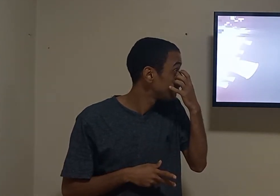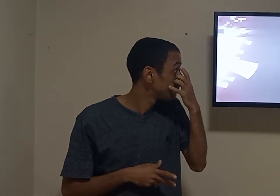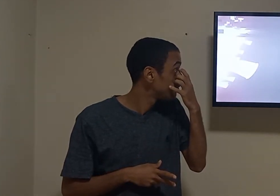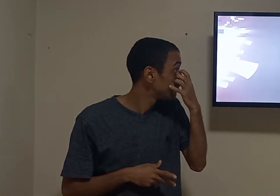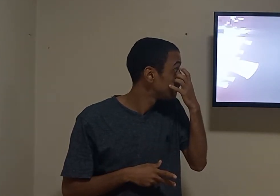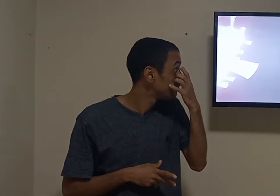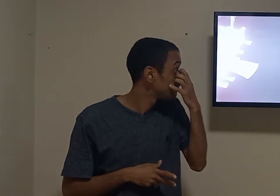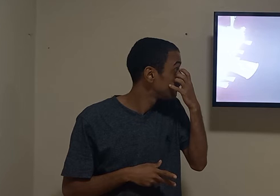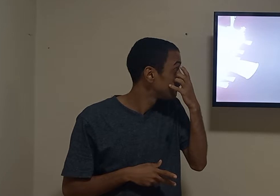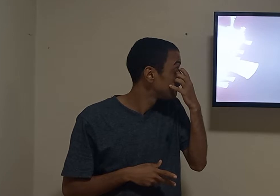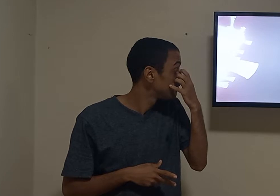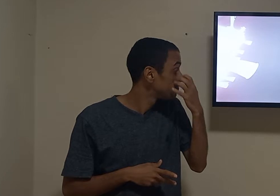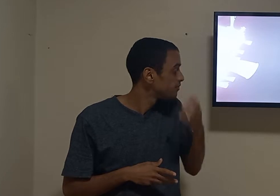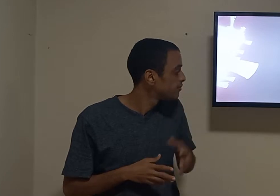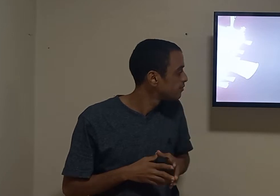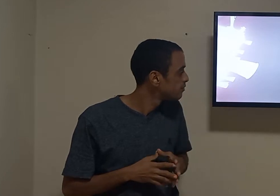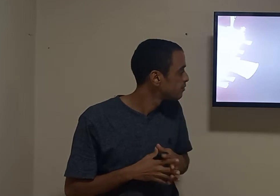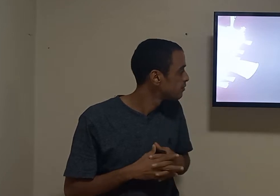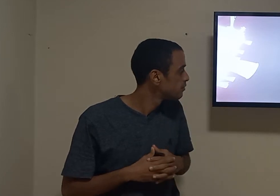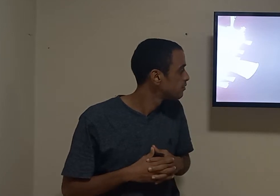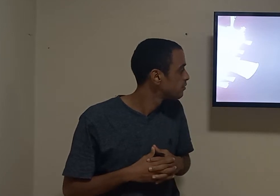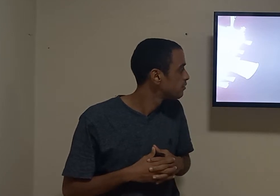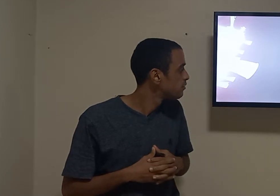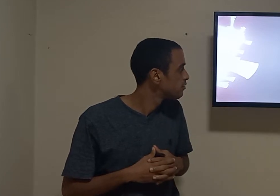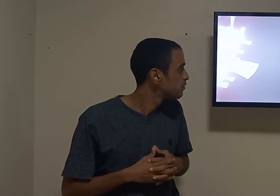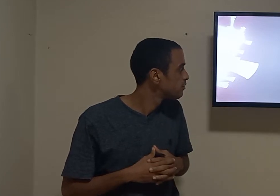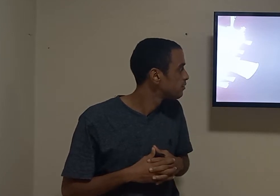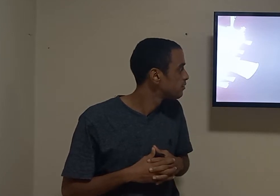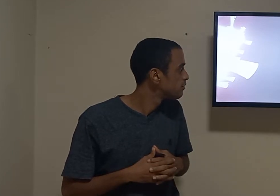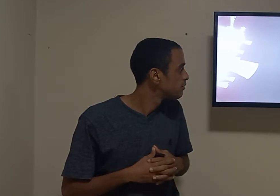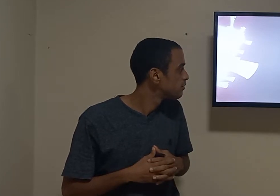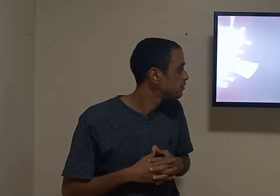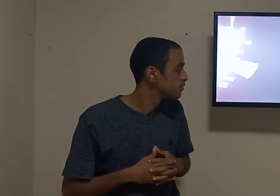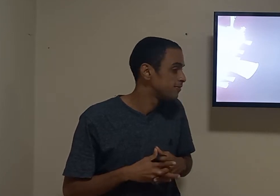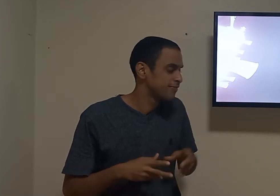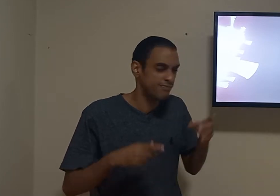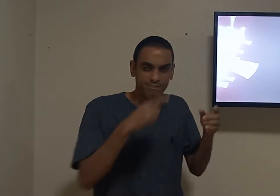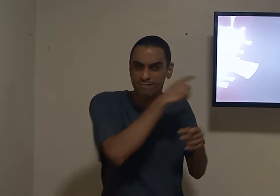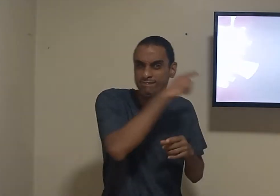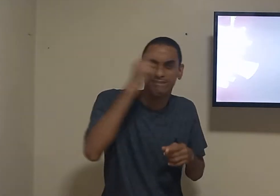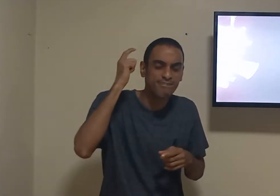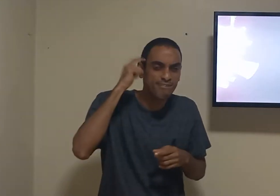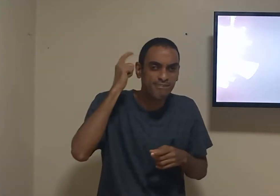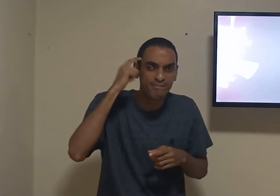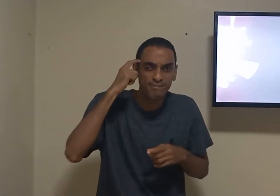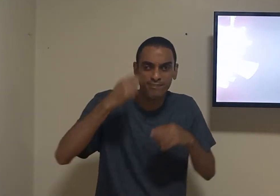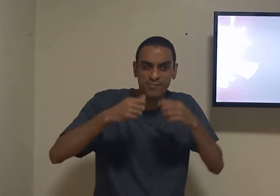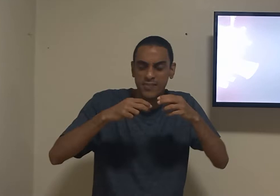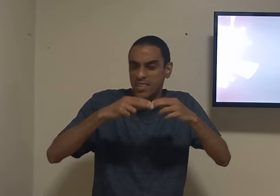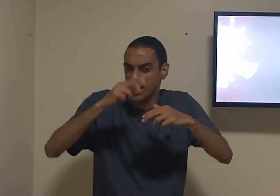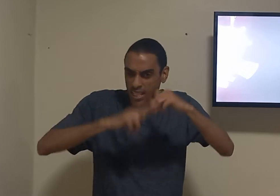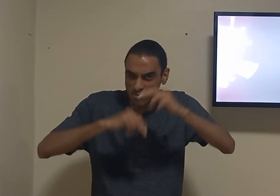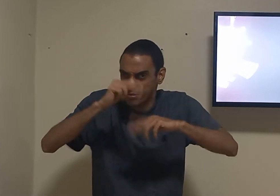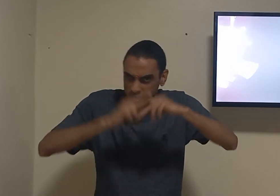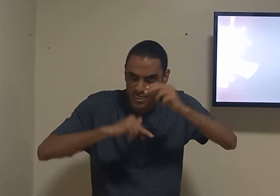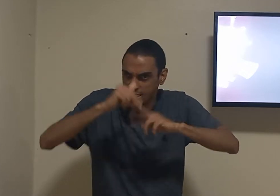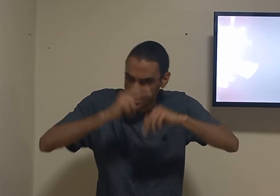These are fixed at the bottom to provide trajectory corrections and as a backup to that main engine, the OMS